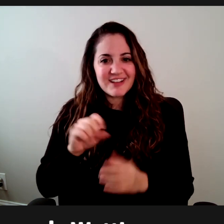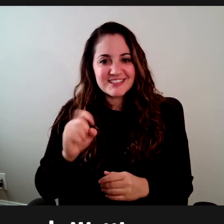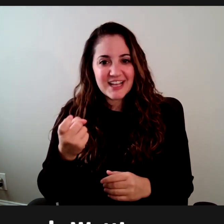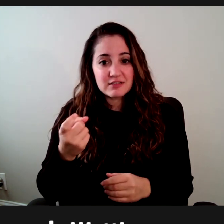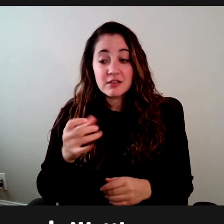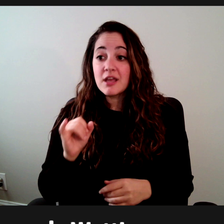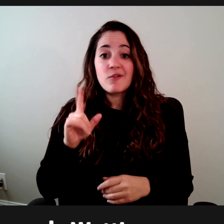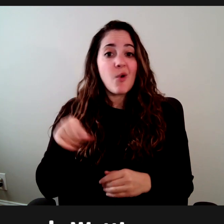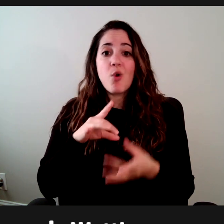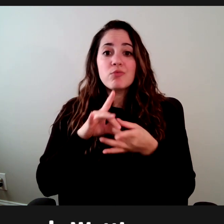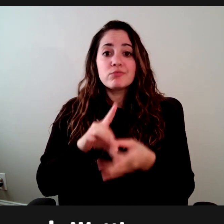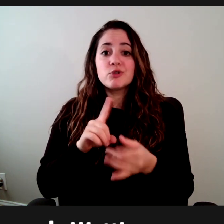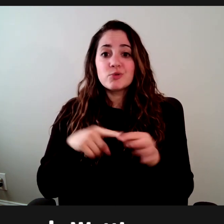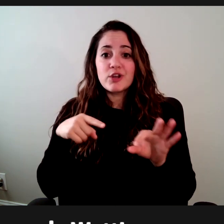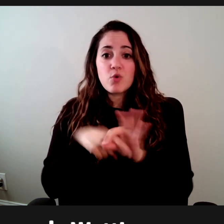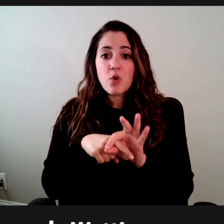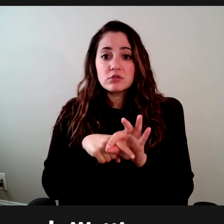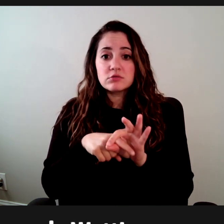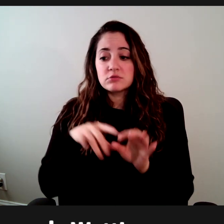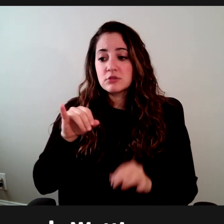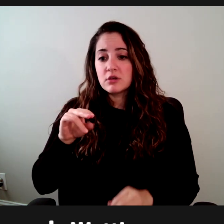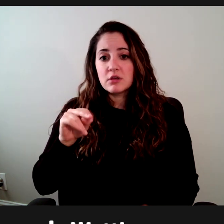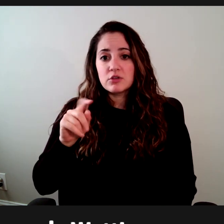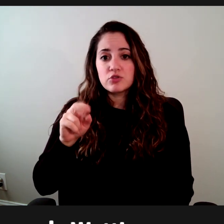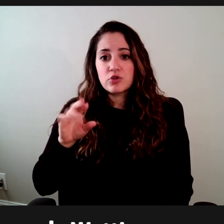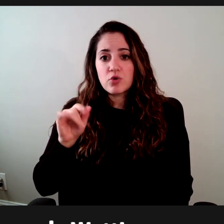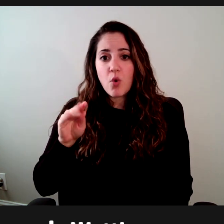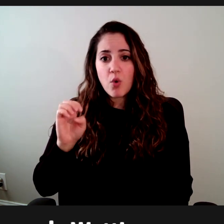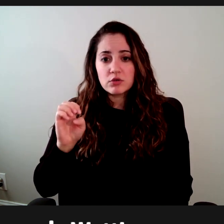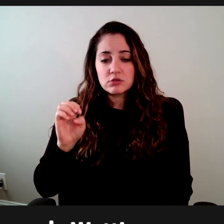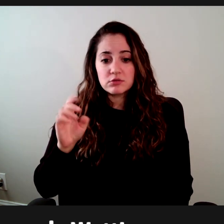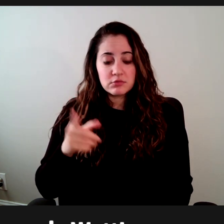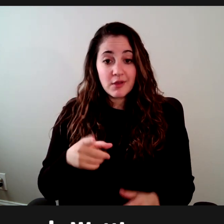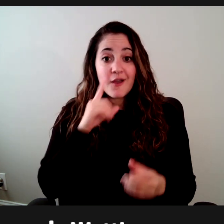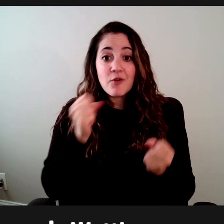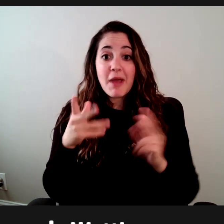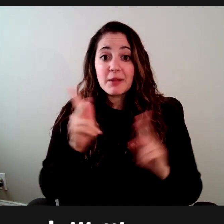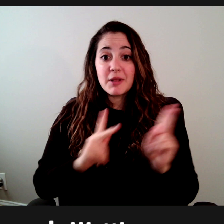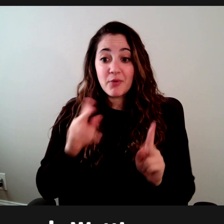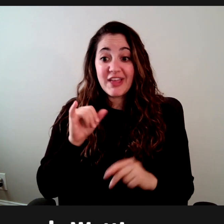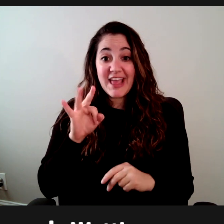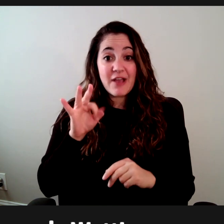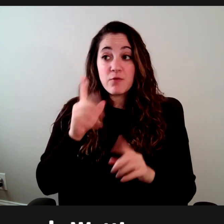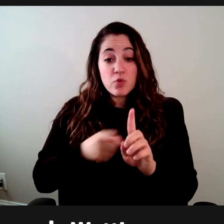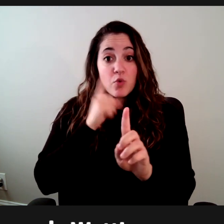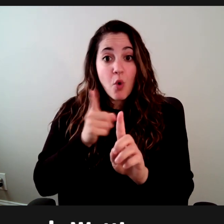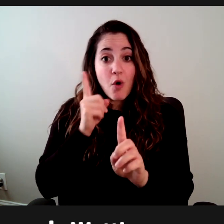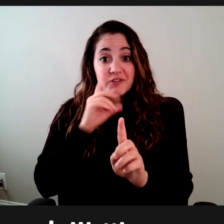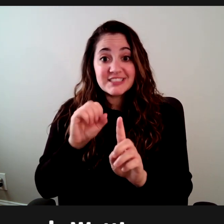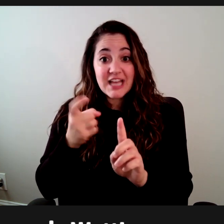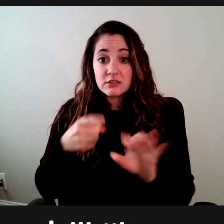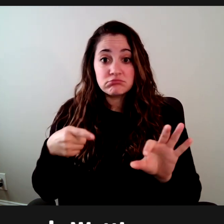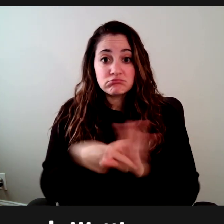Because if we're just talking about intercourse, for a lot of people, when you just make